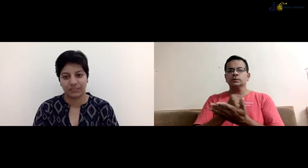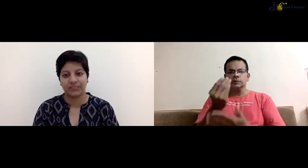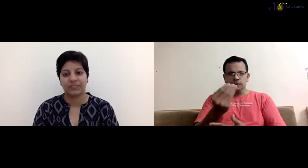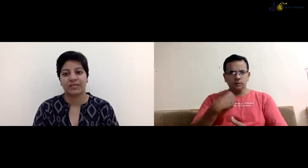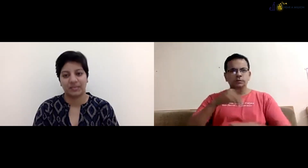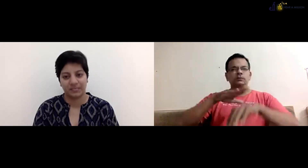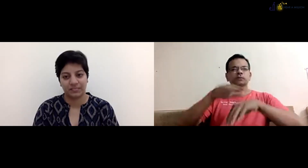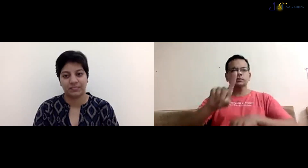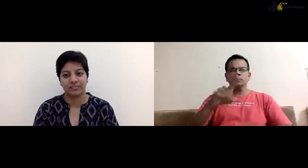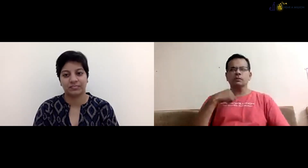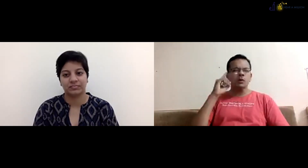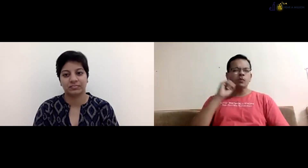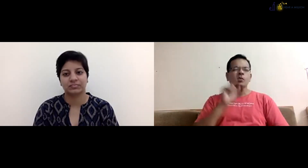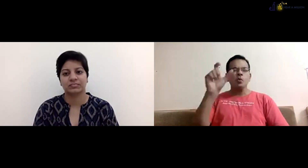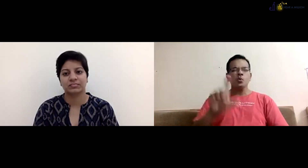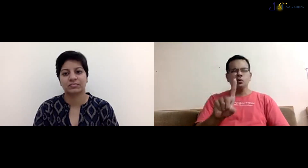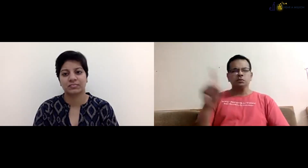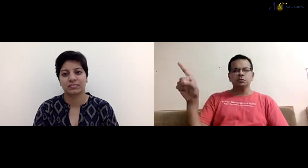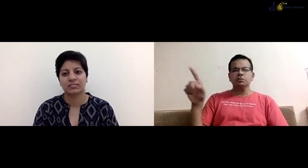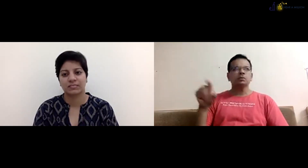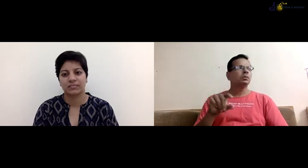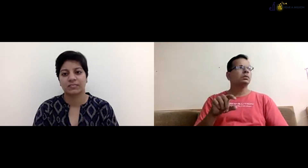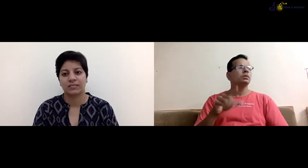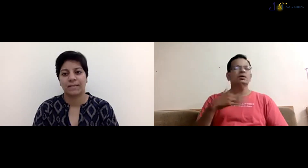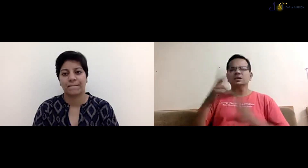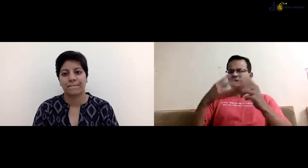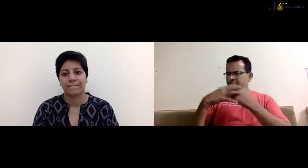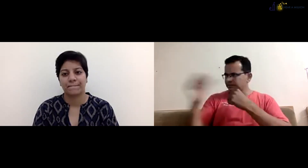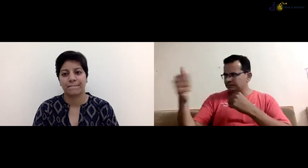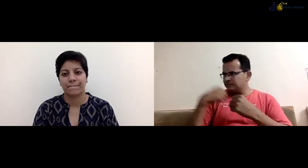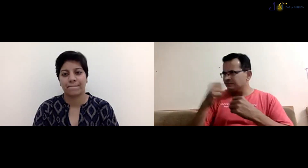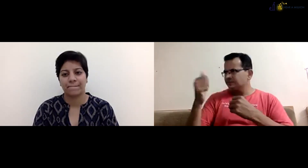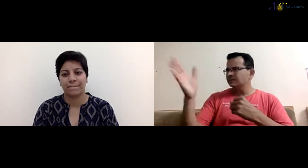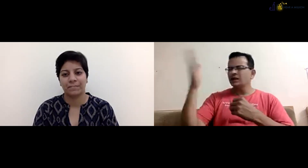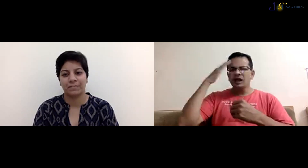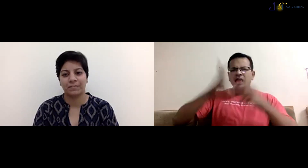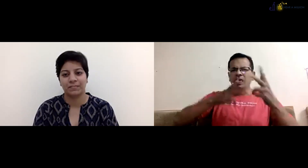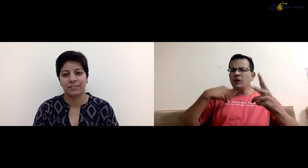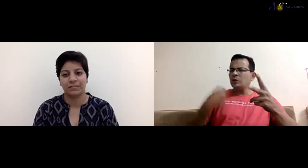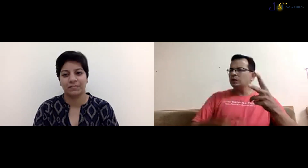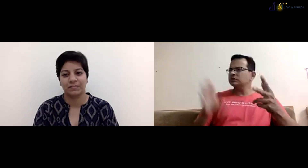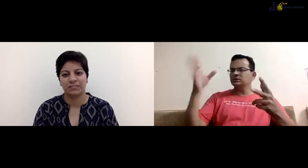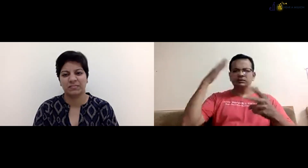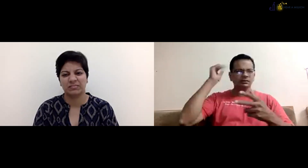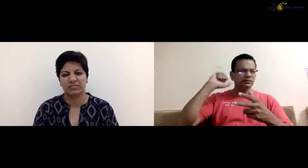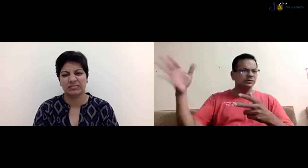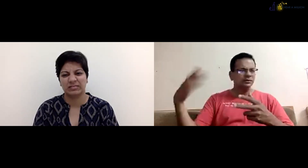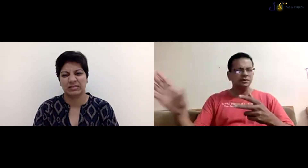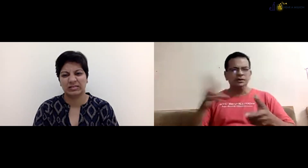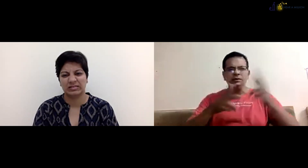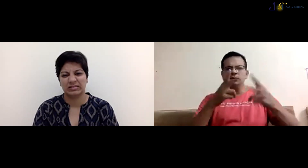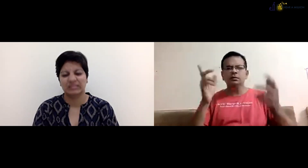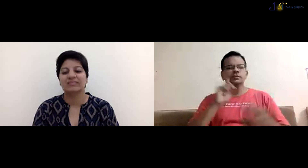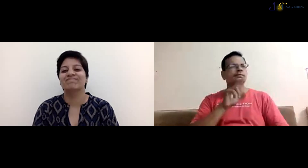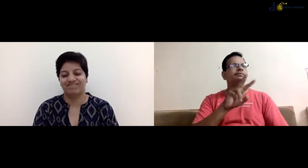So it should, we have to make the aware people as one deaf person name is the person cannot catch the